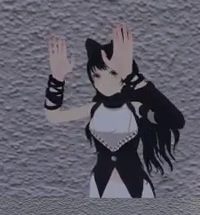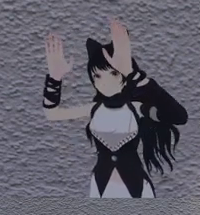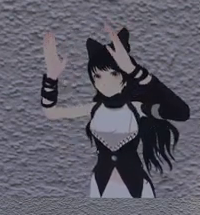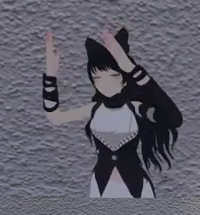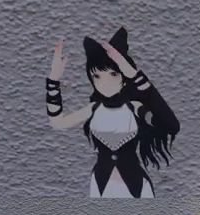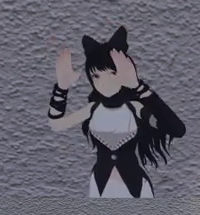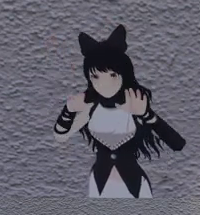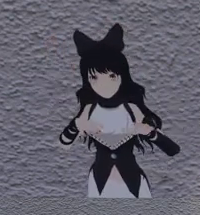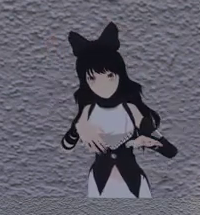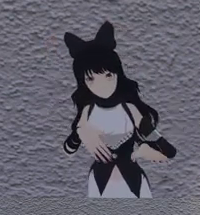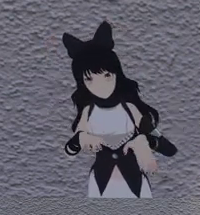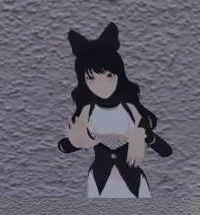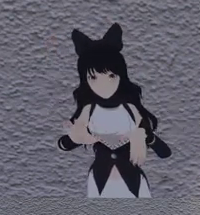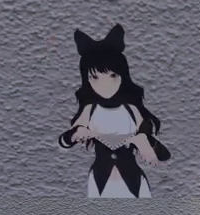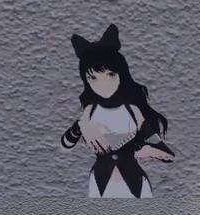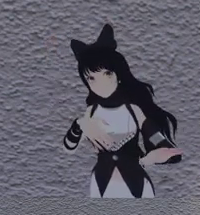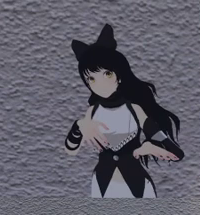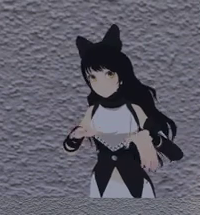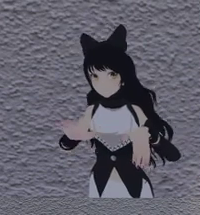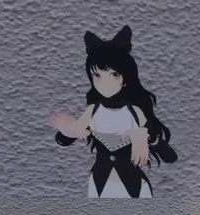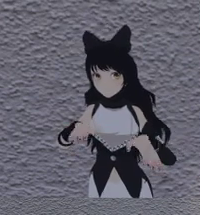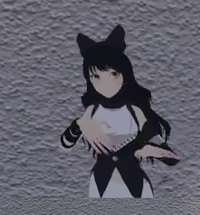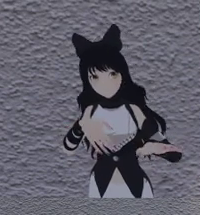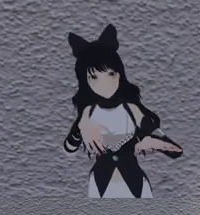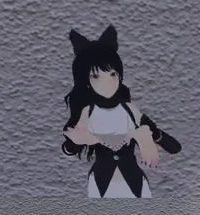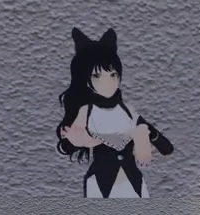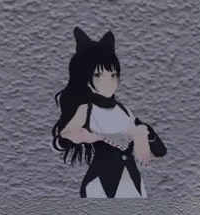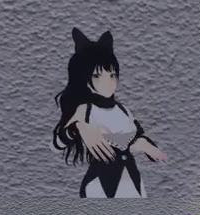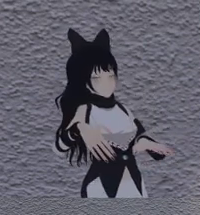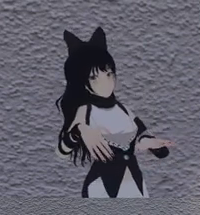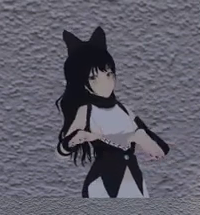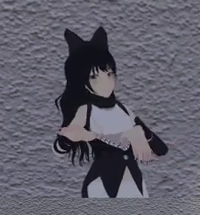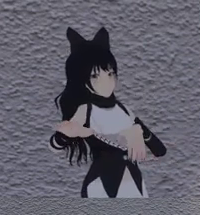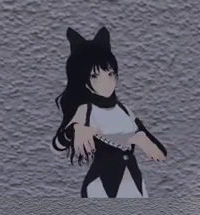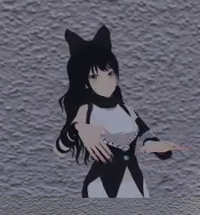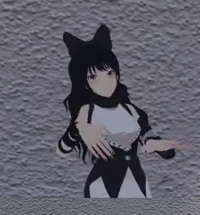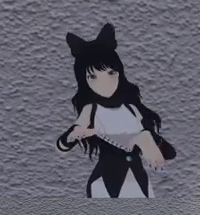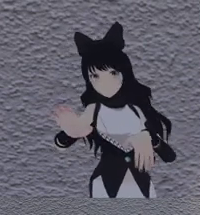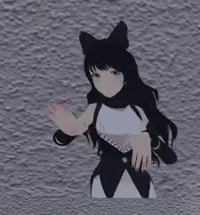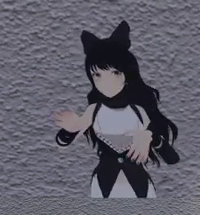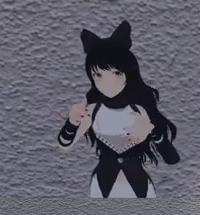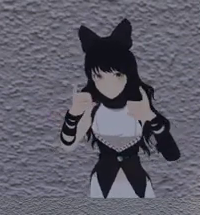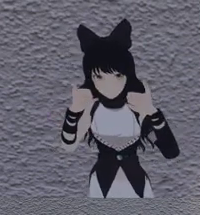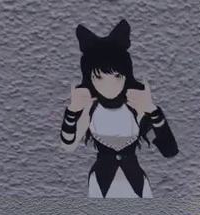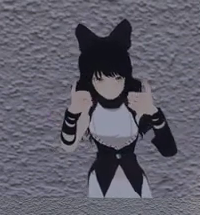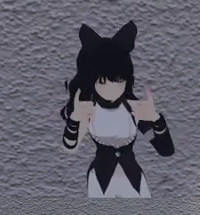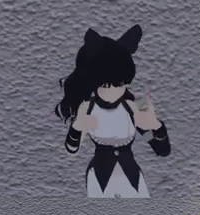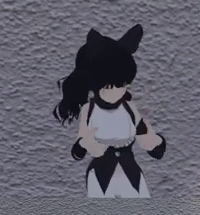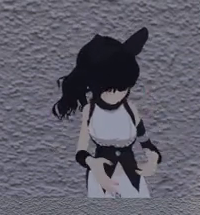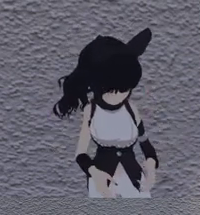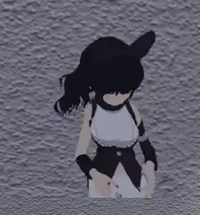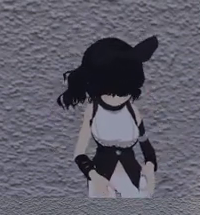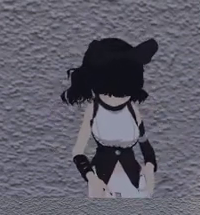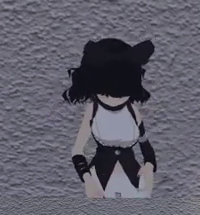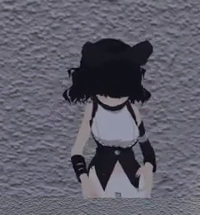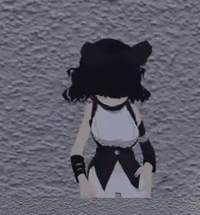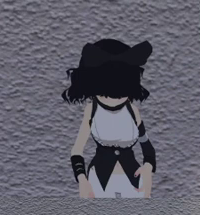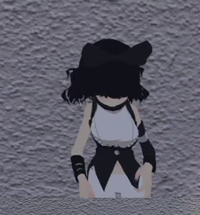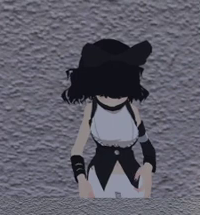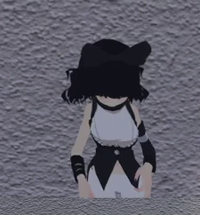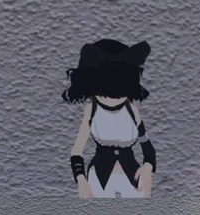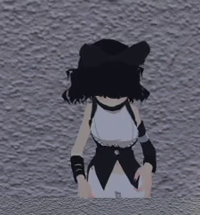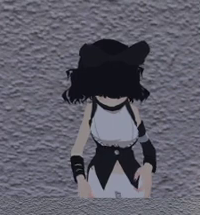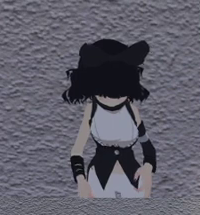Oh, now he's gonna say, or open hands, walk. Okay. Yeah, I was like, that's the more common variation, walk.